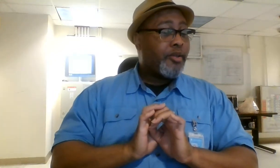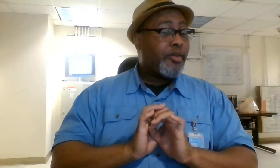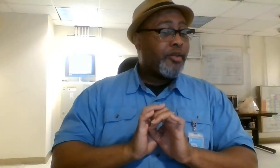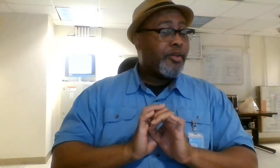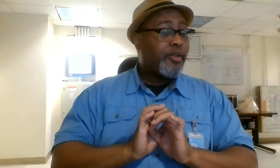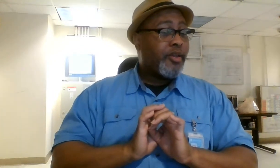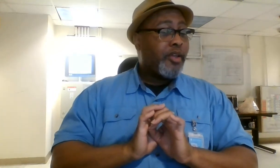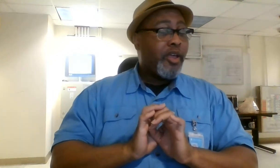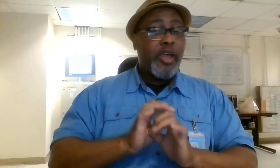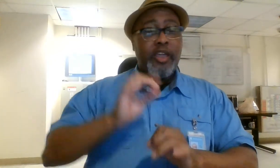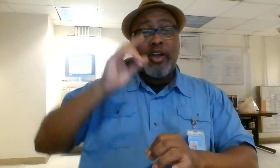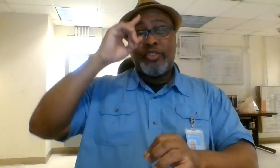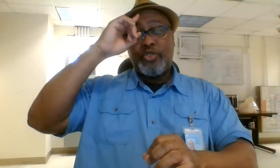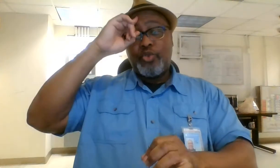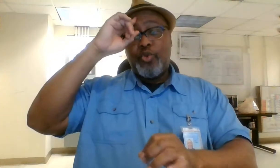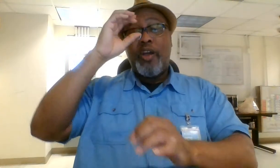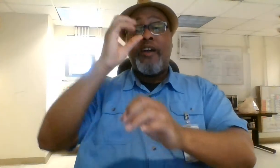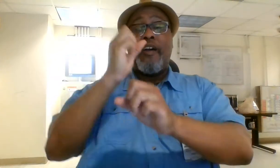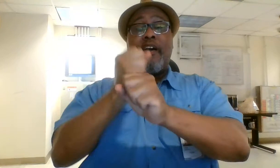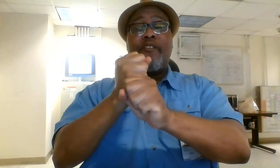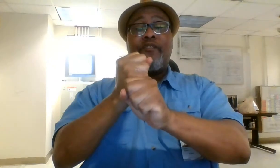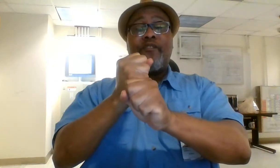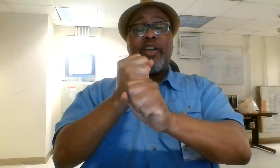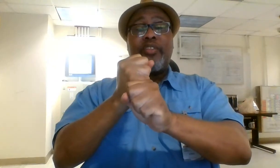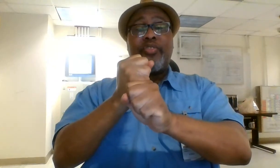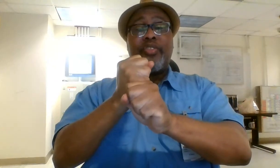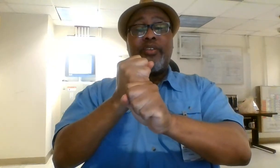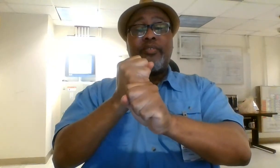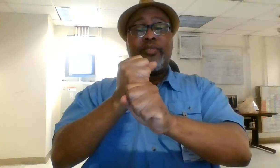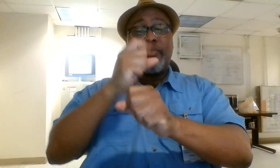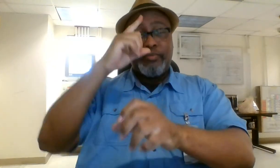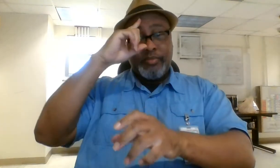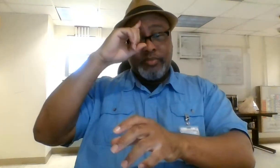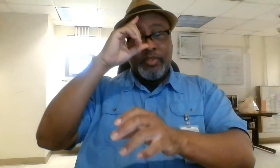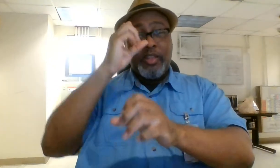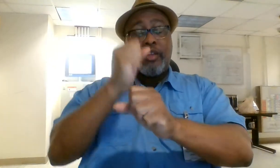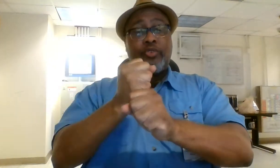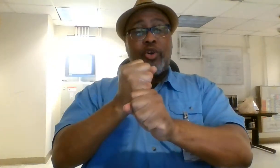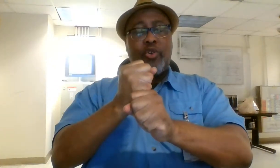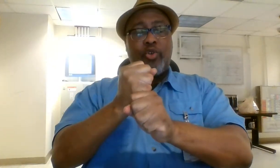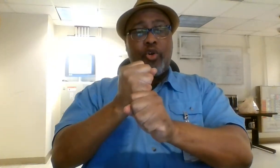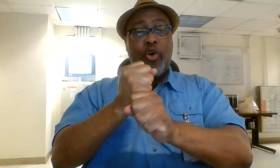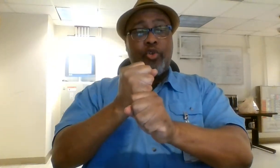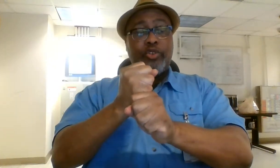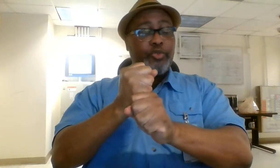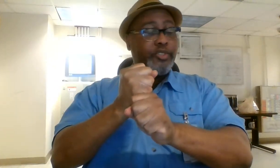And you also do faith. To hold on to it.